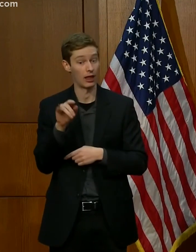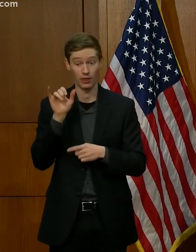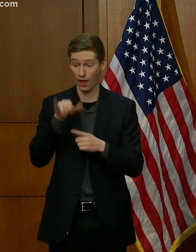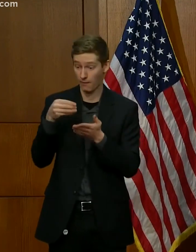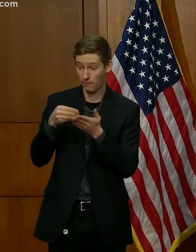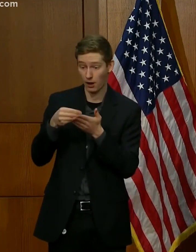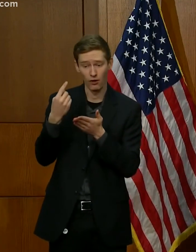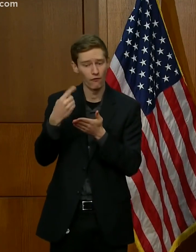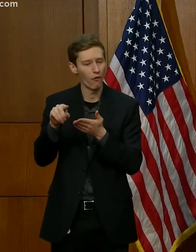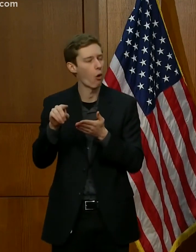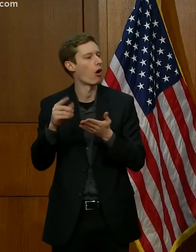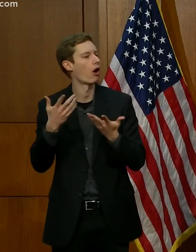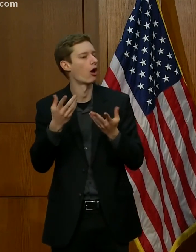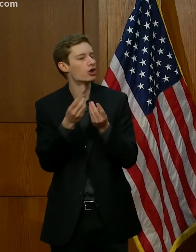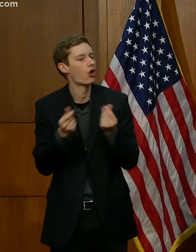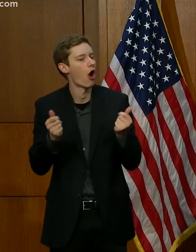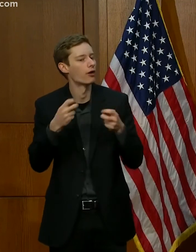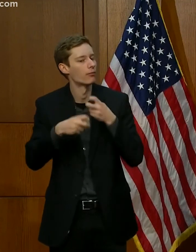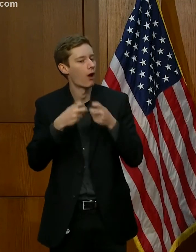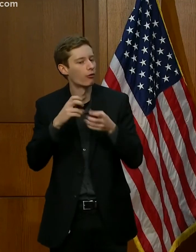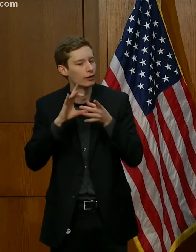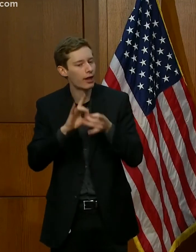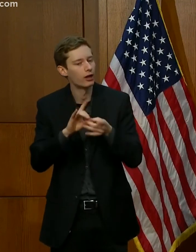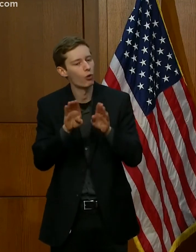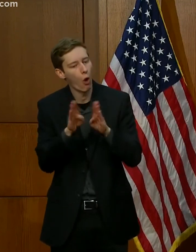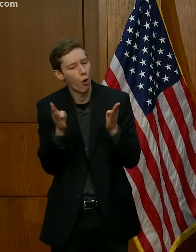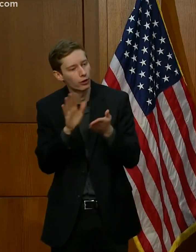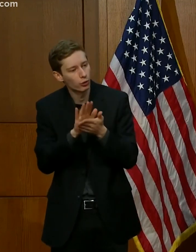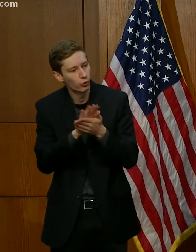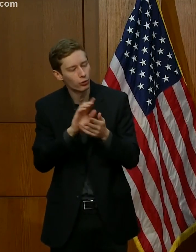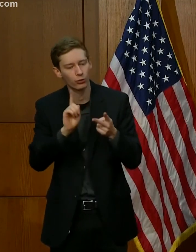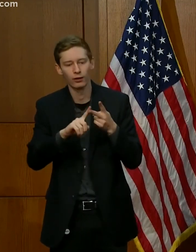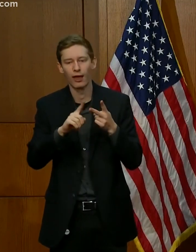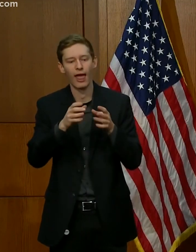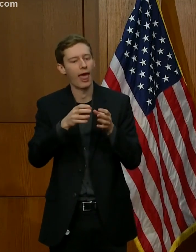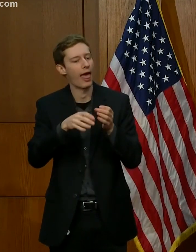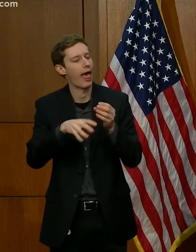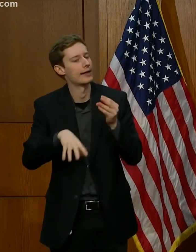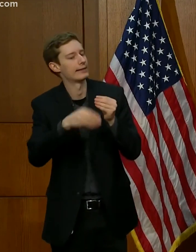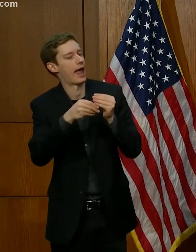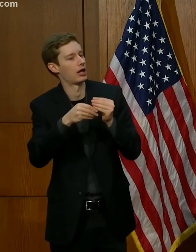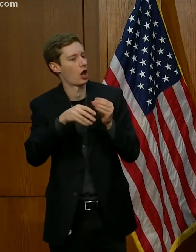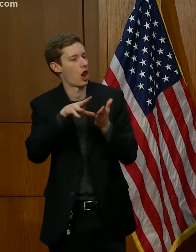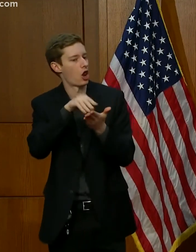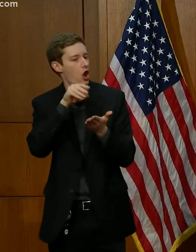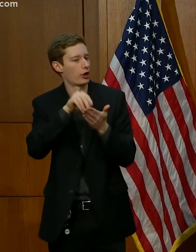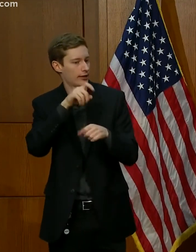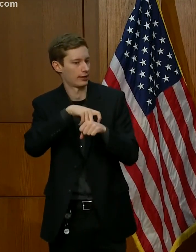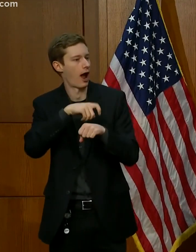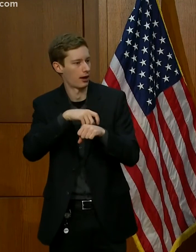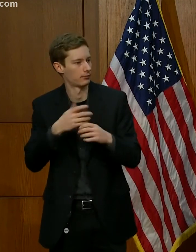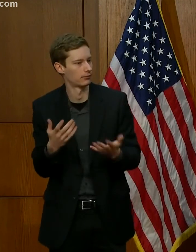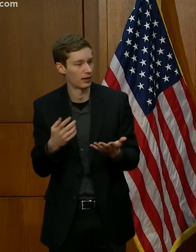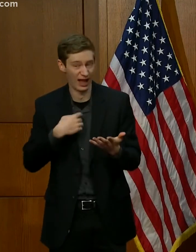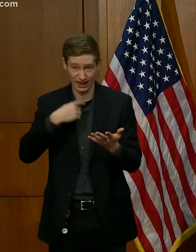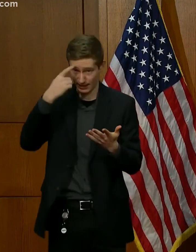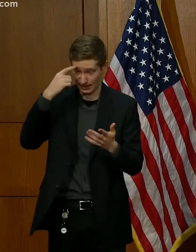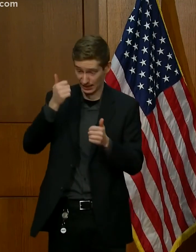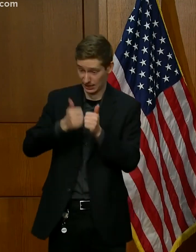school and the issues they may need to do for extended learning time. I think it's important to note that it will look different in every school